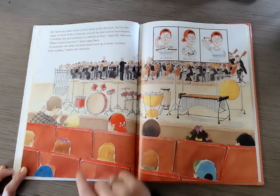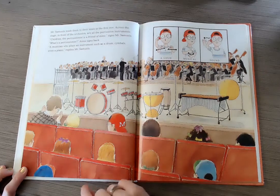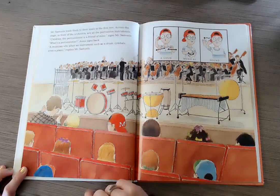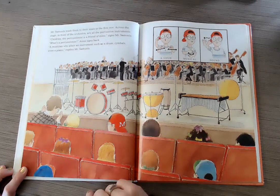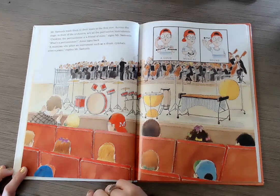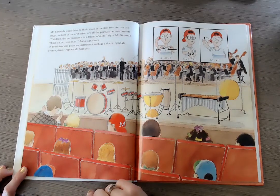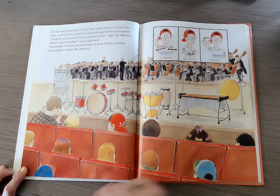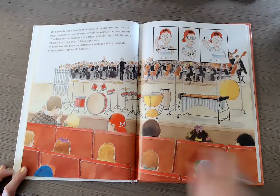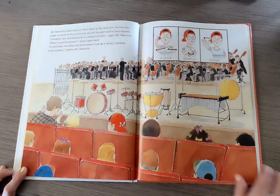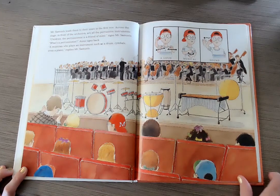a piano.